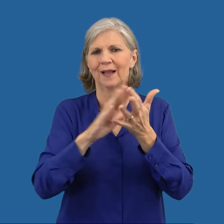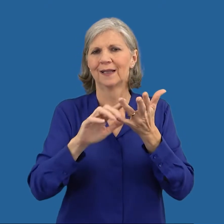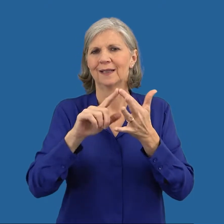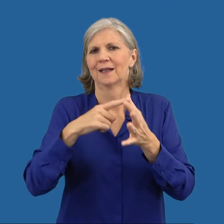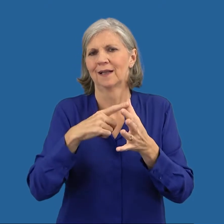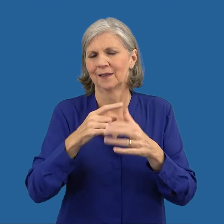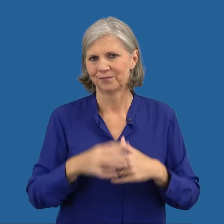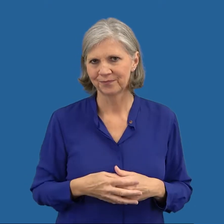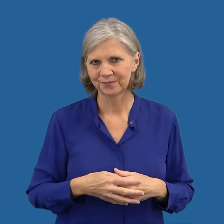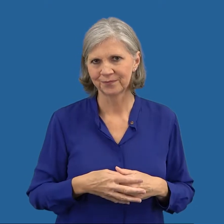dysmenorrhea.